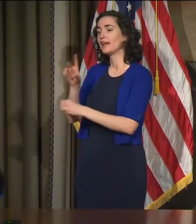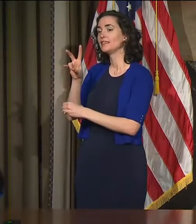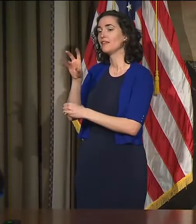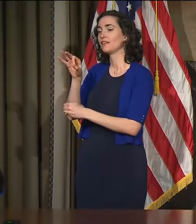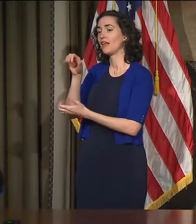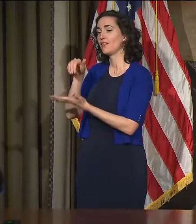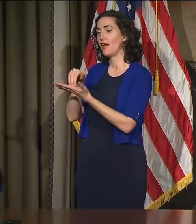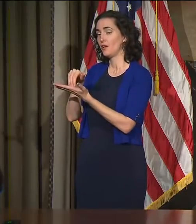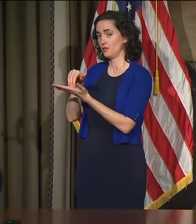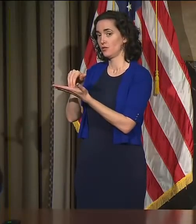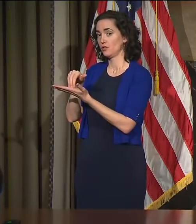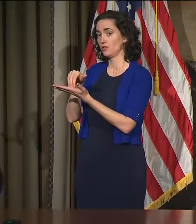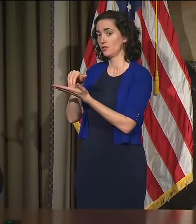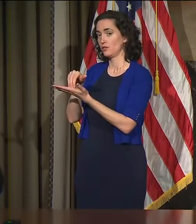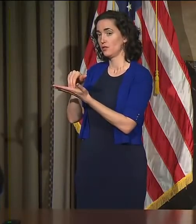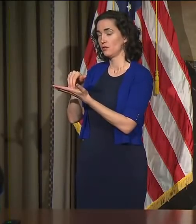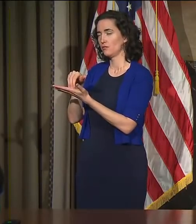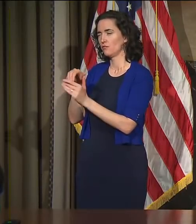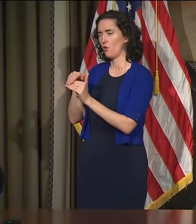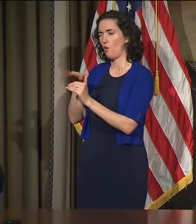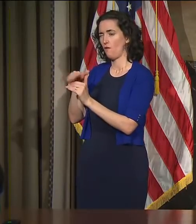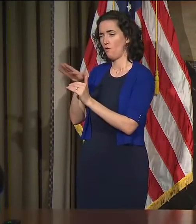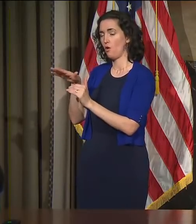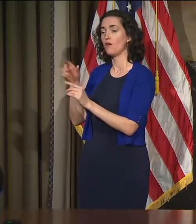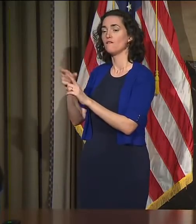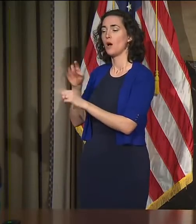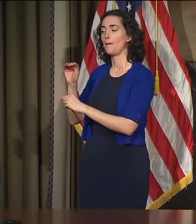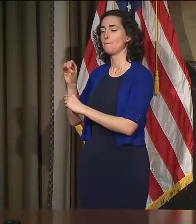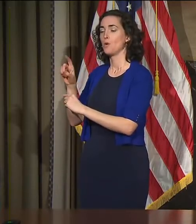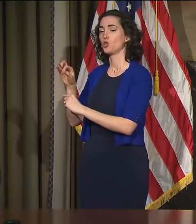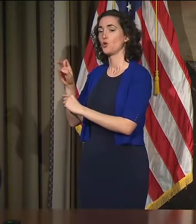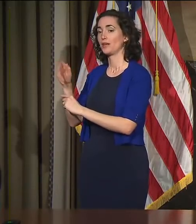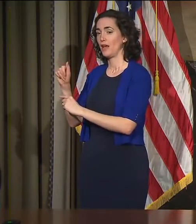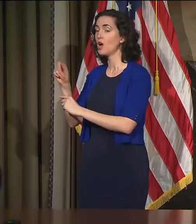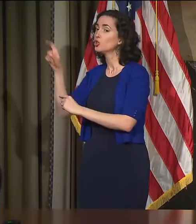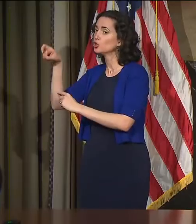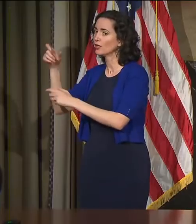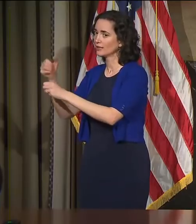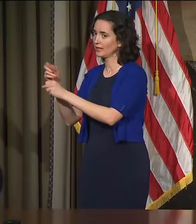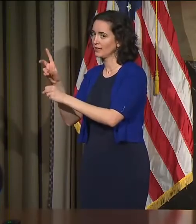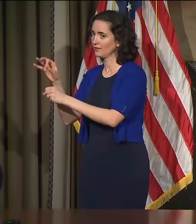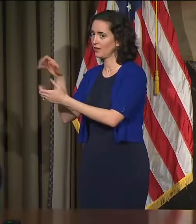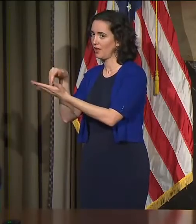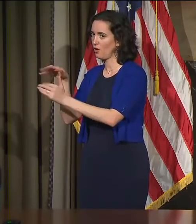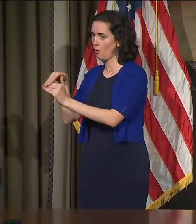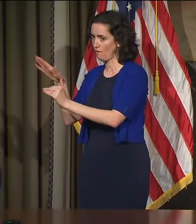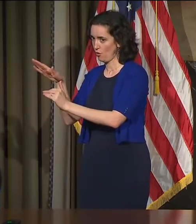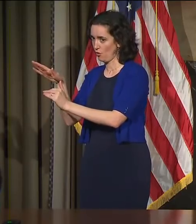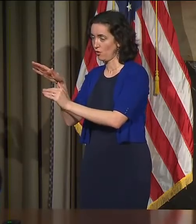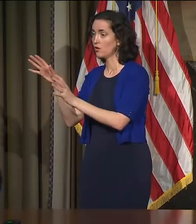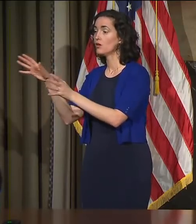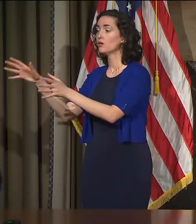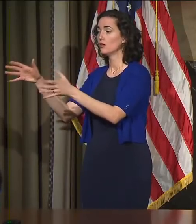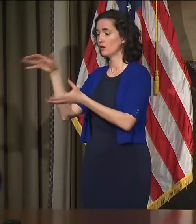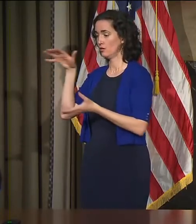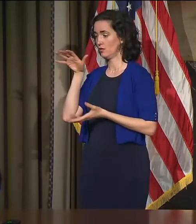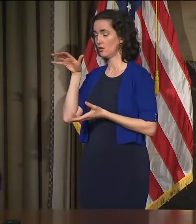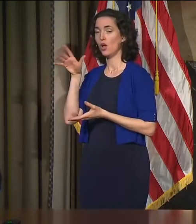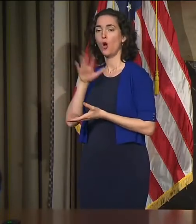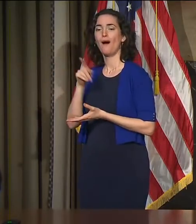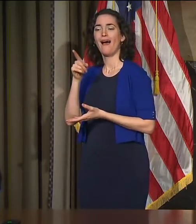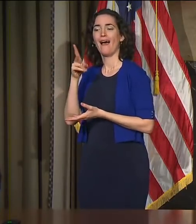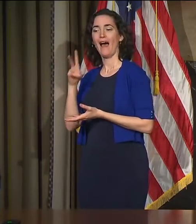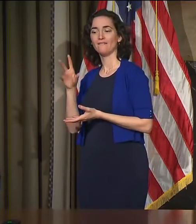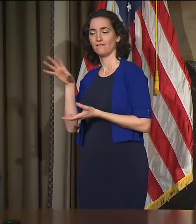79,500 doses of Moderna, of which, and I'm going to explain how this works, we divert about just shy of half of